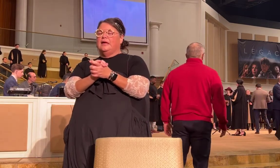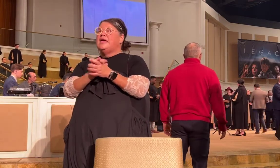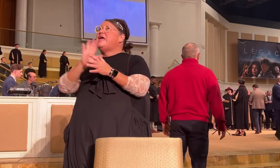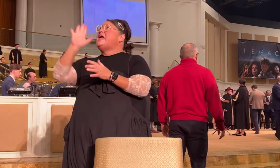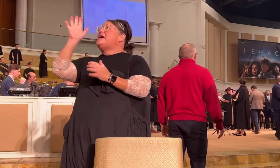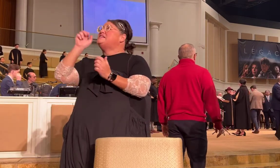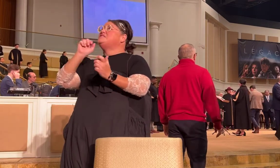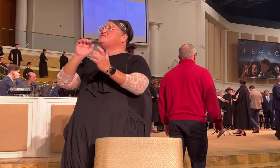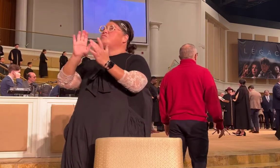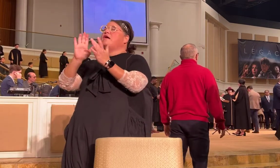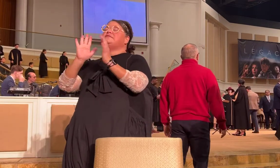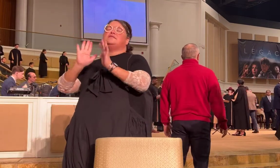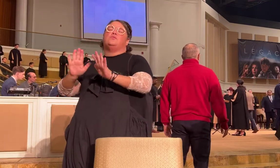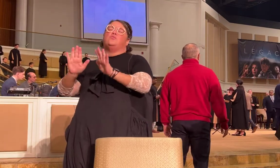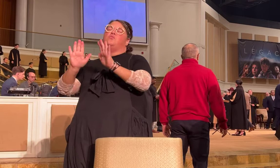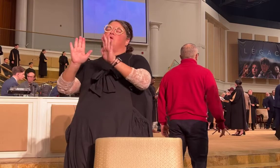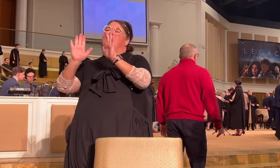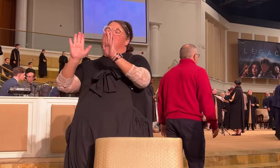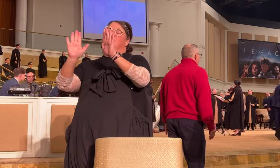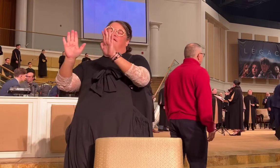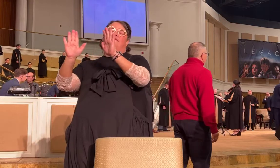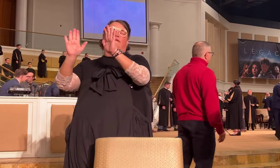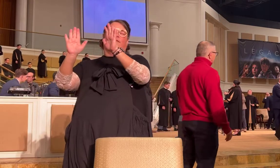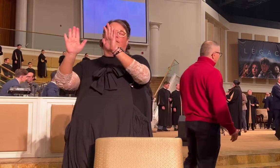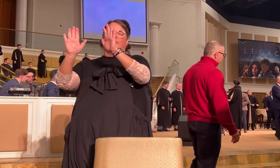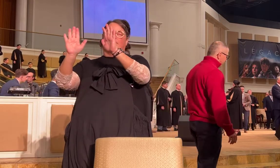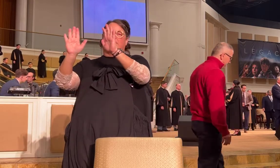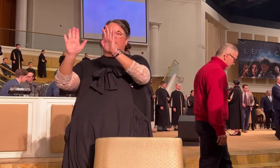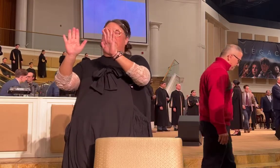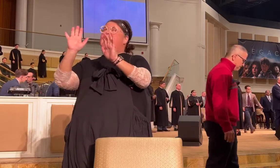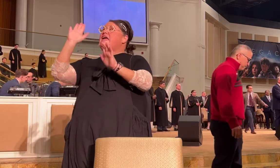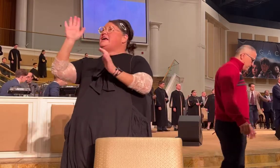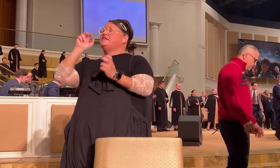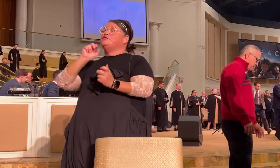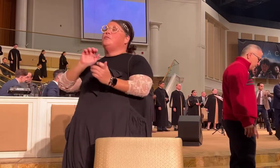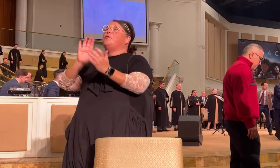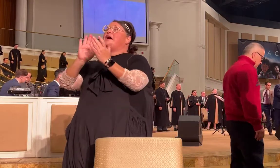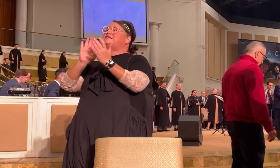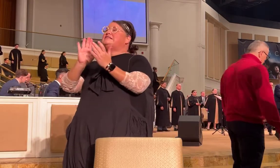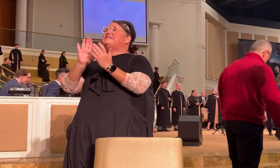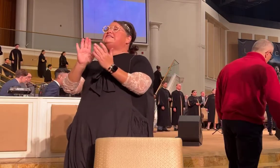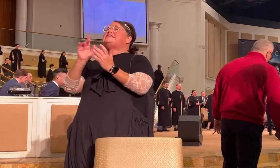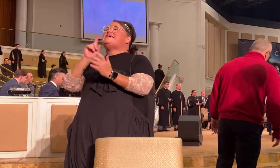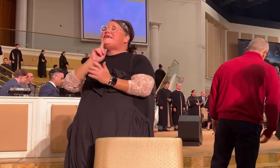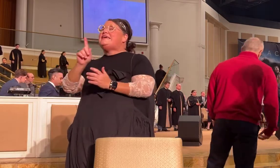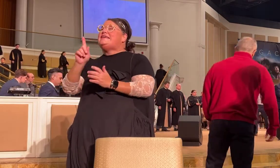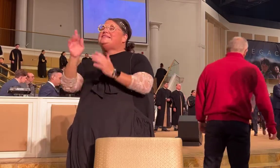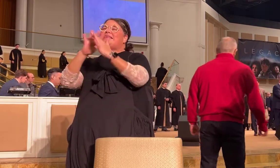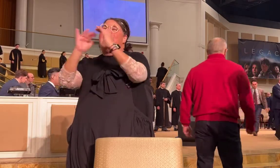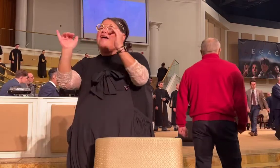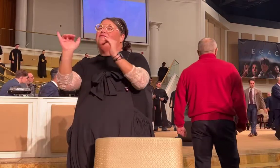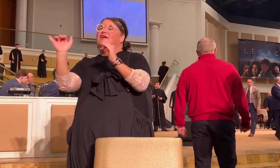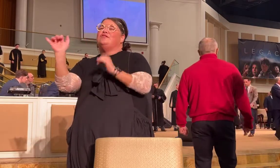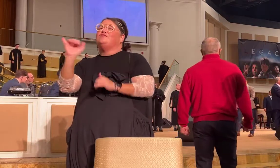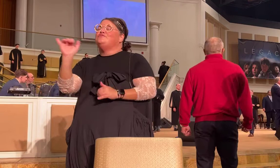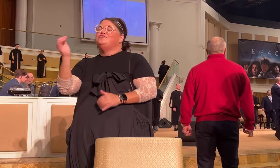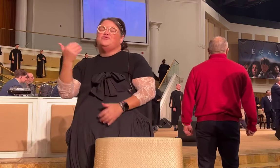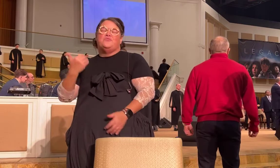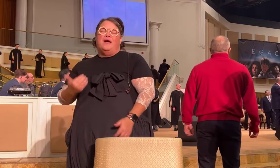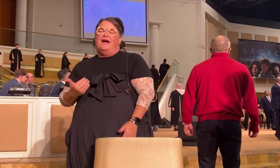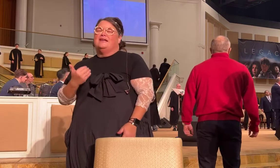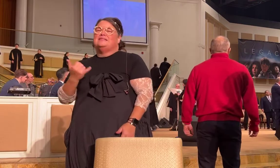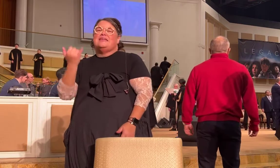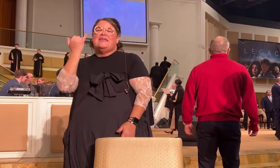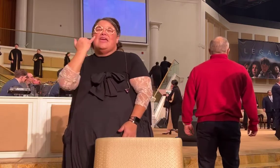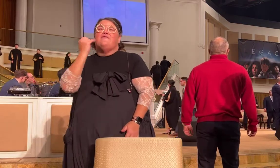His presence is wonderful. And His presence is heaven to us. And if you don't like the